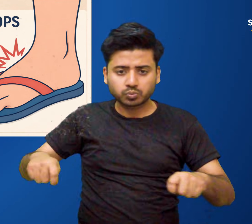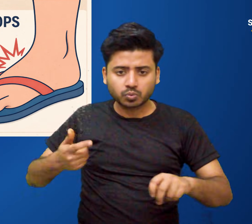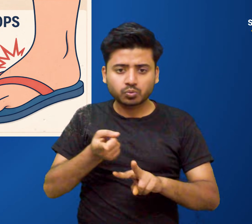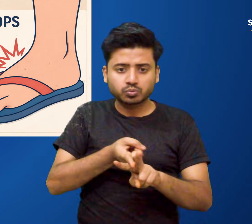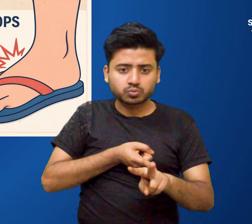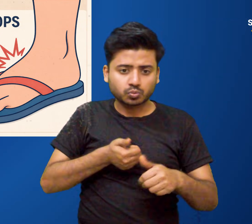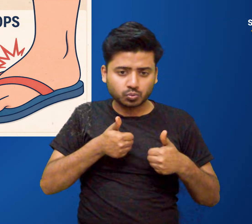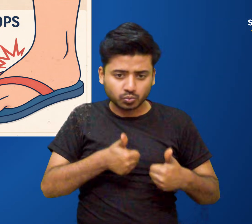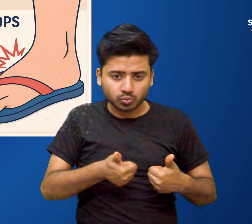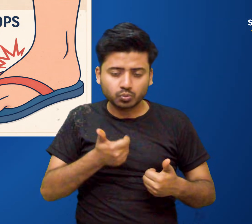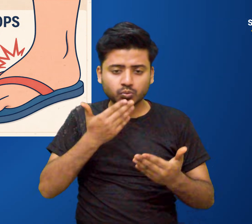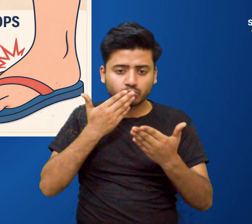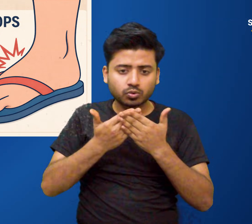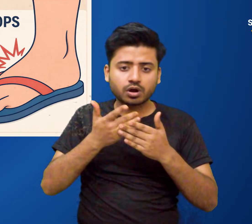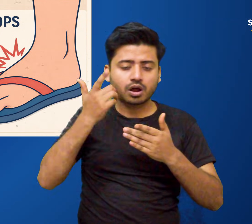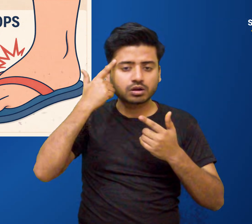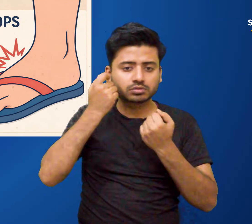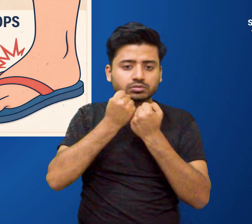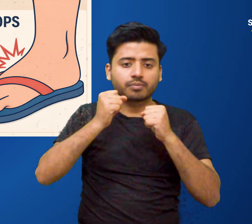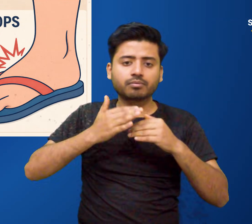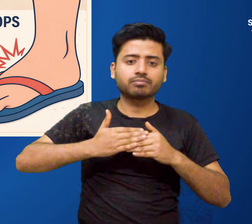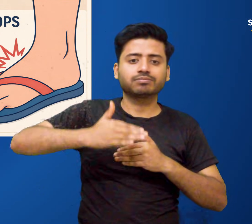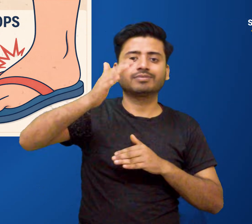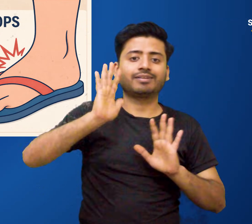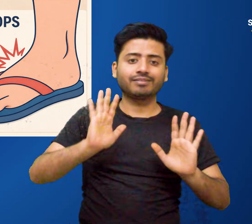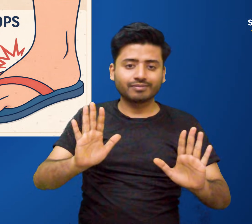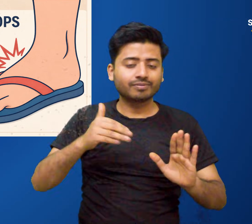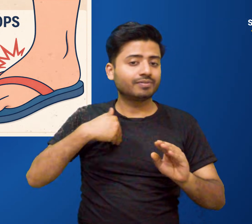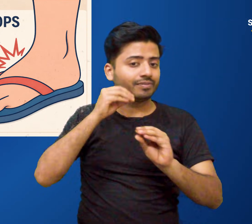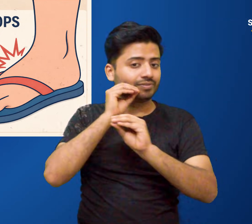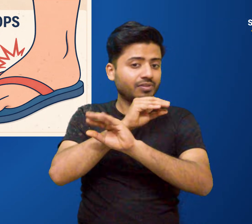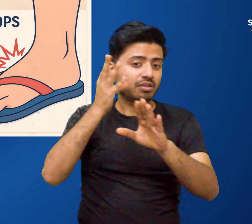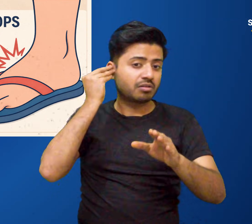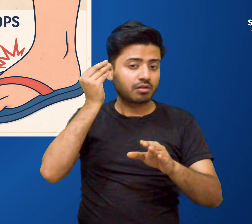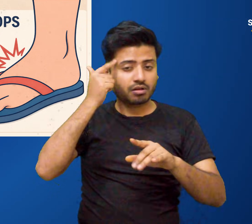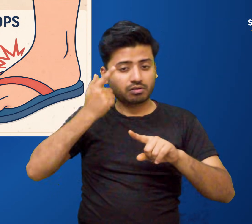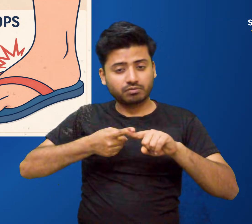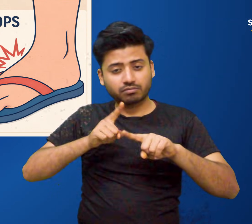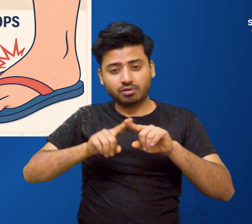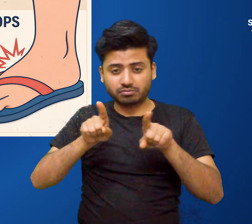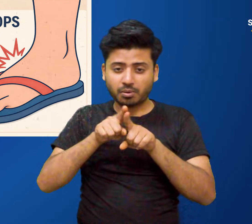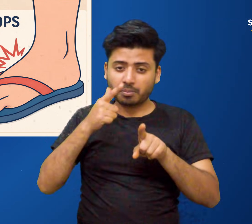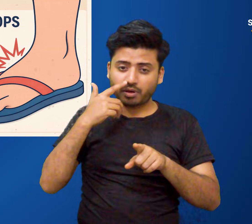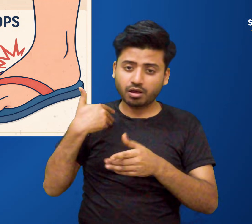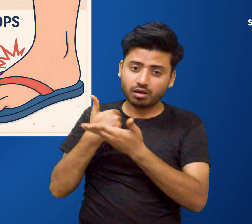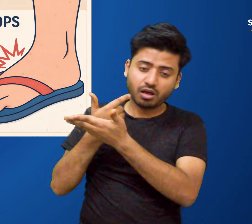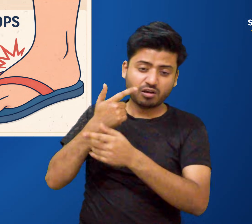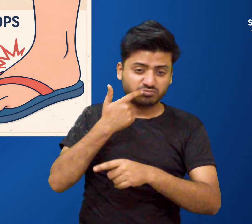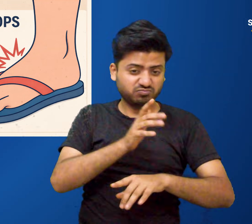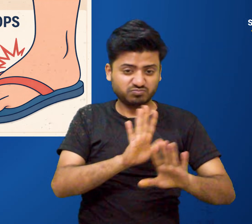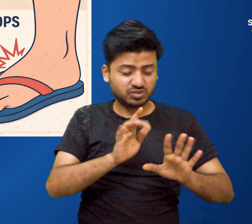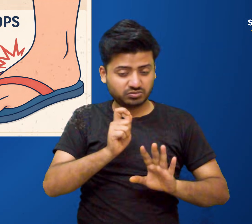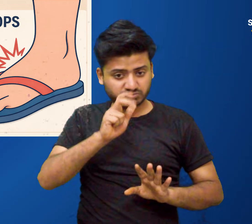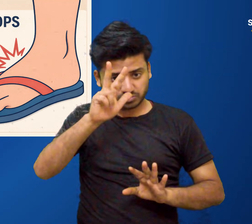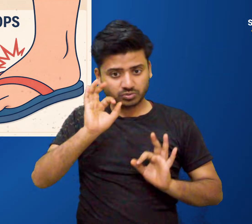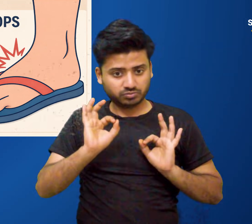flip-flops are too thin and flimsy to provide the support your feet need for daily life. Common issues caused by flip-flops: